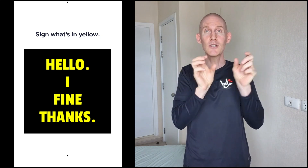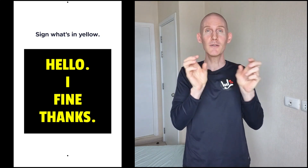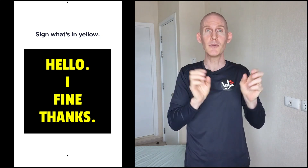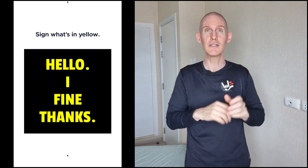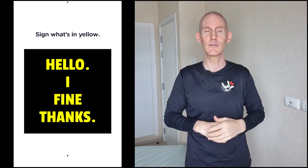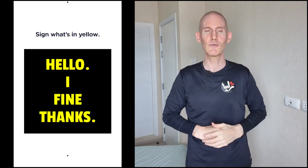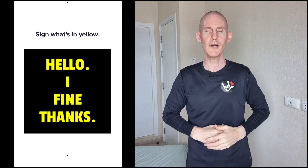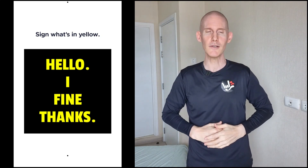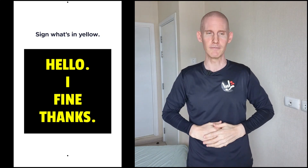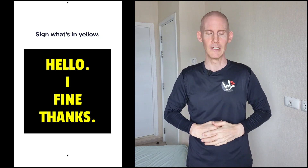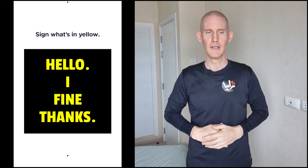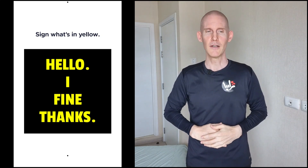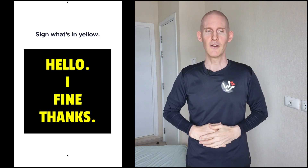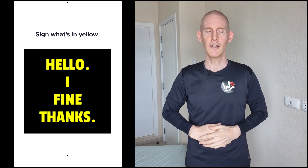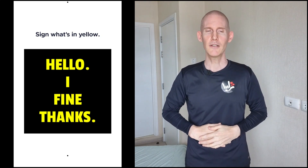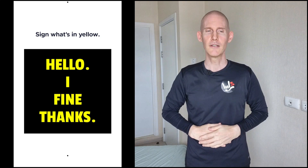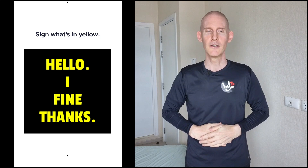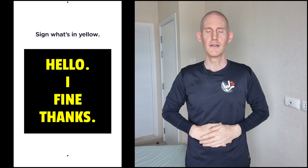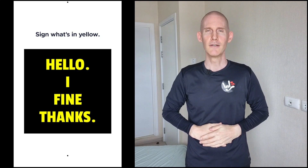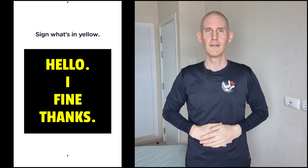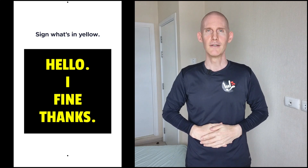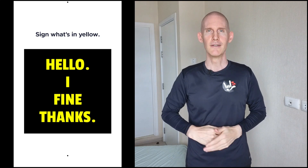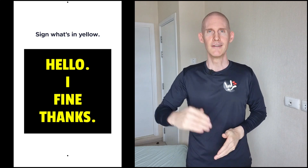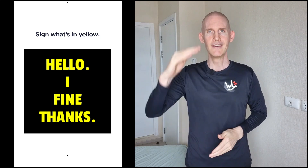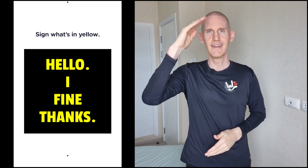just switch the pieces around. All right.